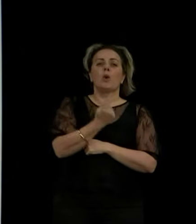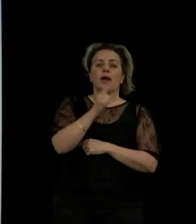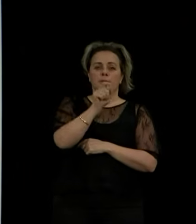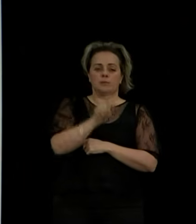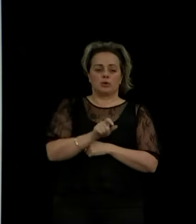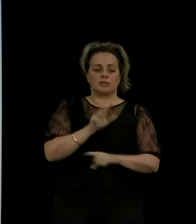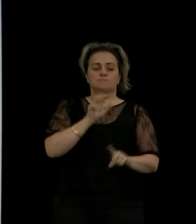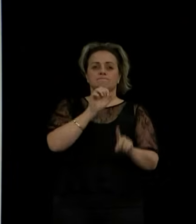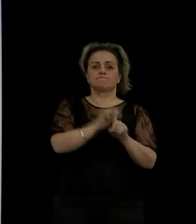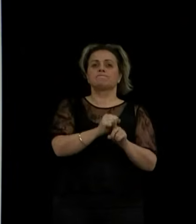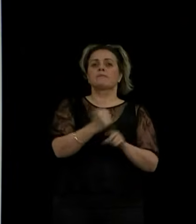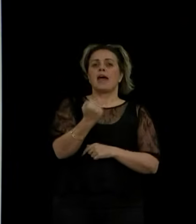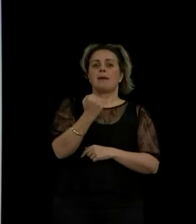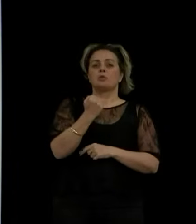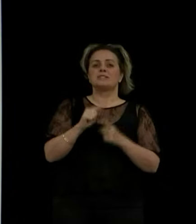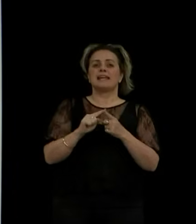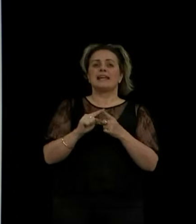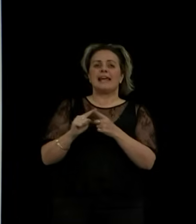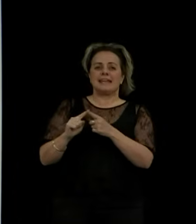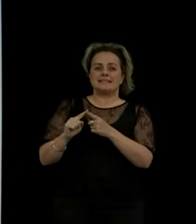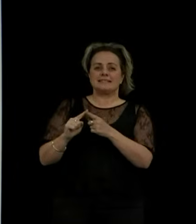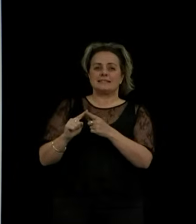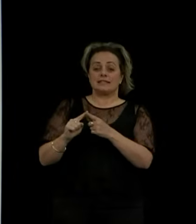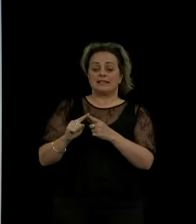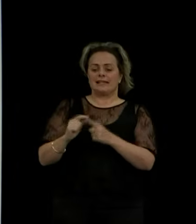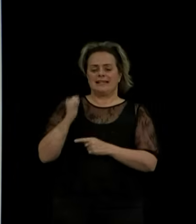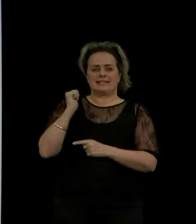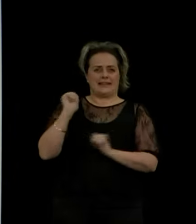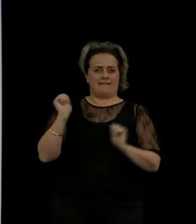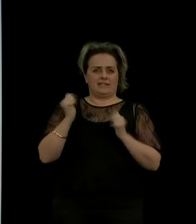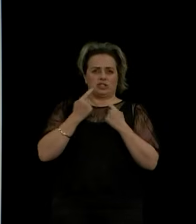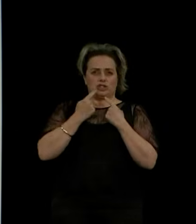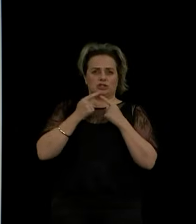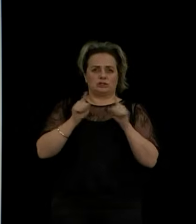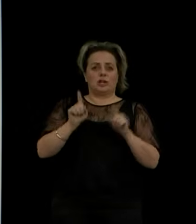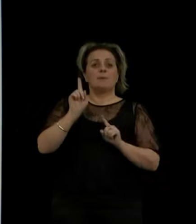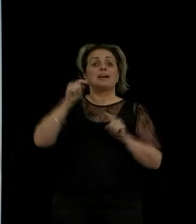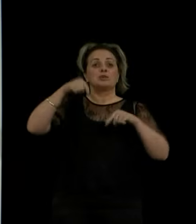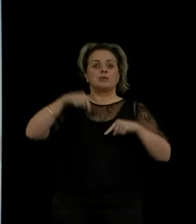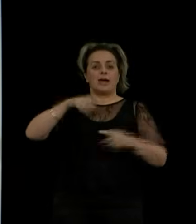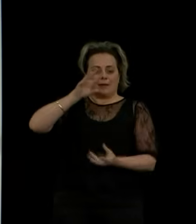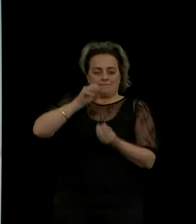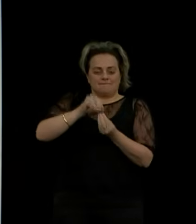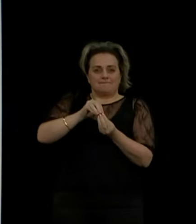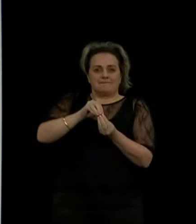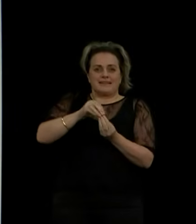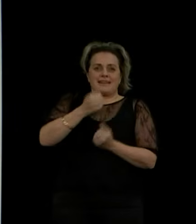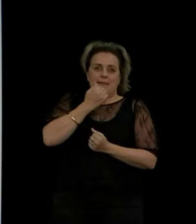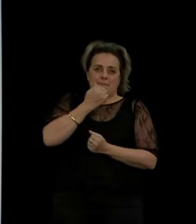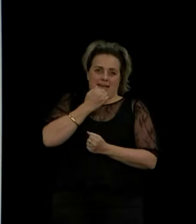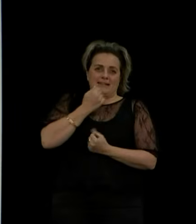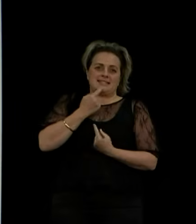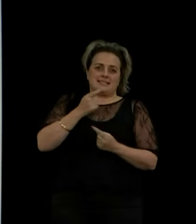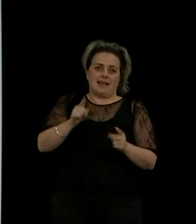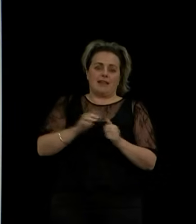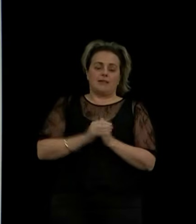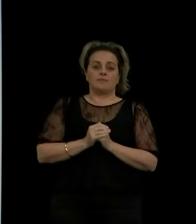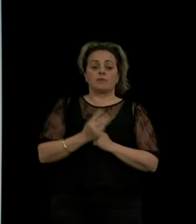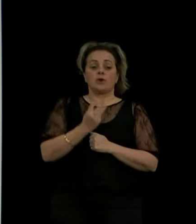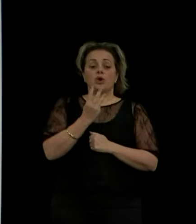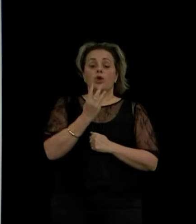in Hamilton East. It's the case announced yesterday, but in our system today. There are 3 other household